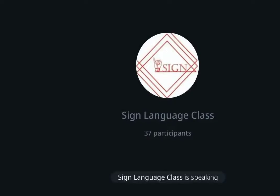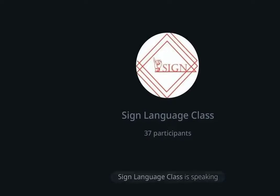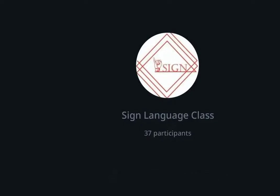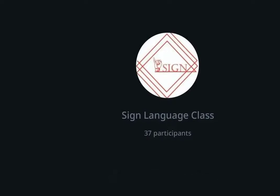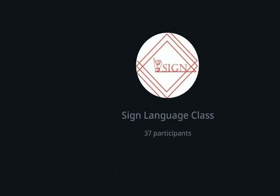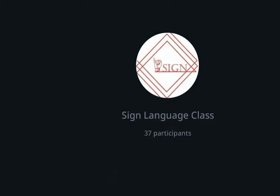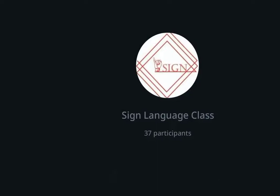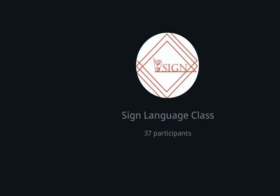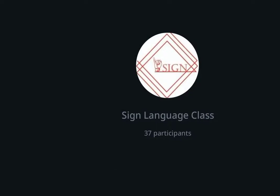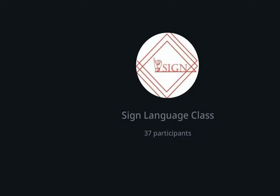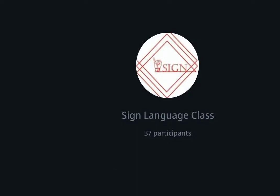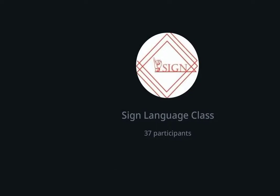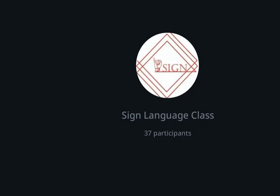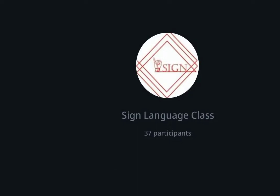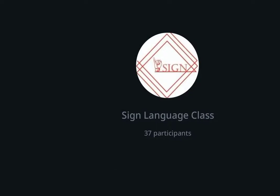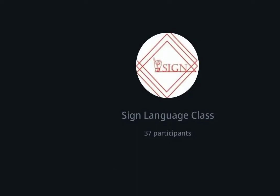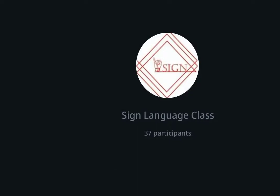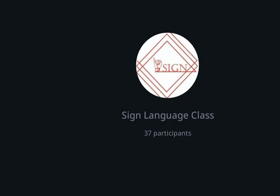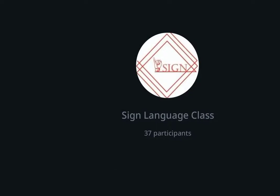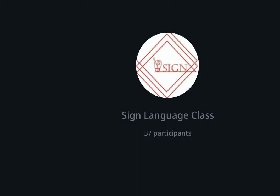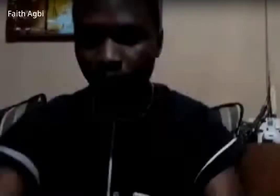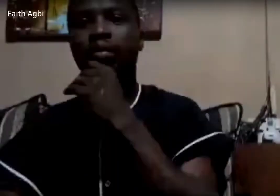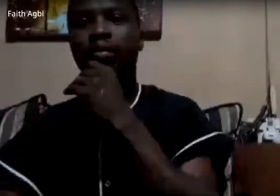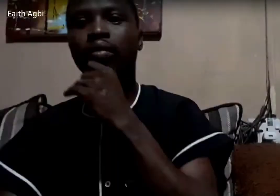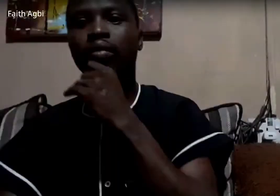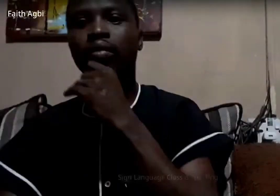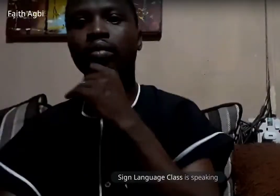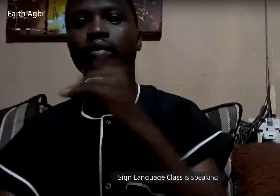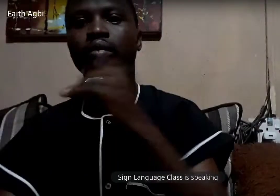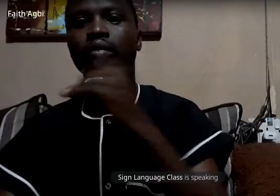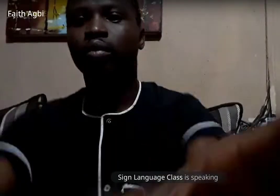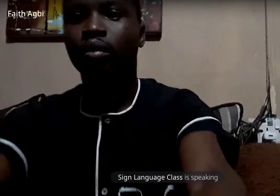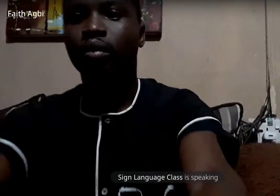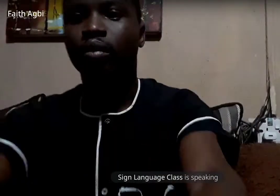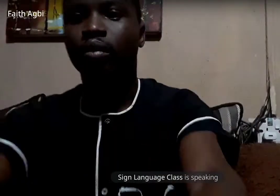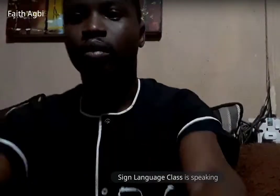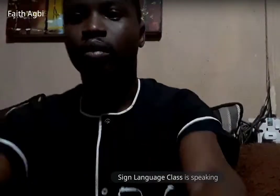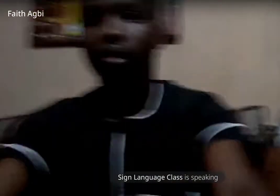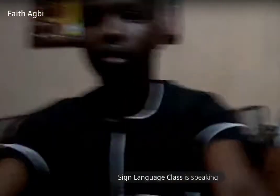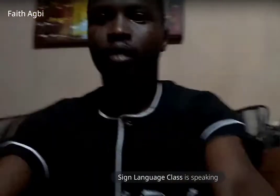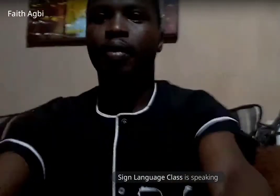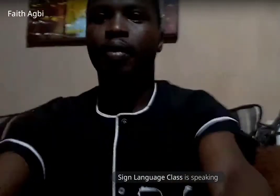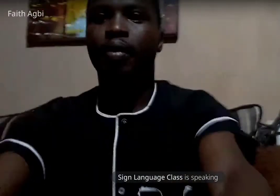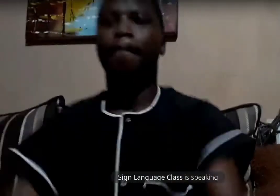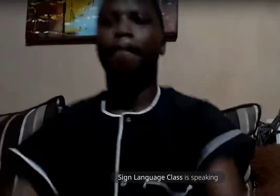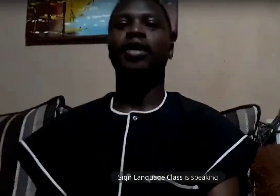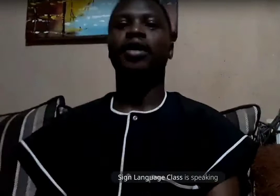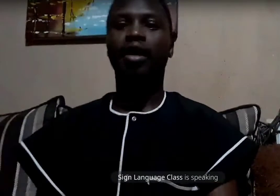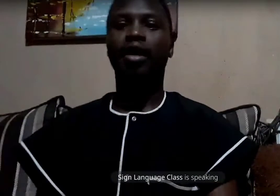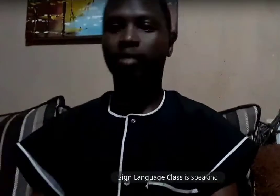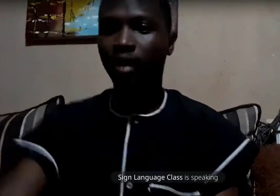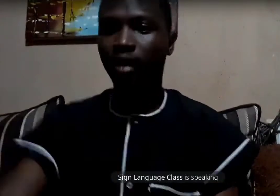Okay. Faith Aggie is He's no coming more up. there. Oh, No, she's he's coming coming up. up. Okay. Fine. Yeah.